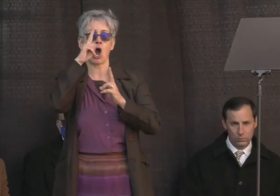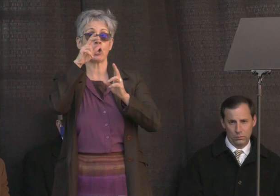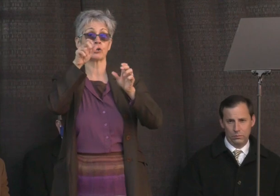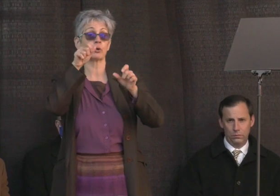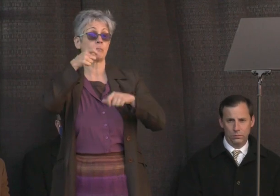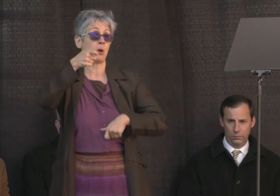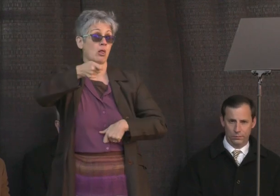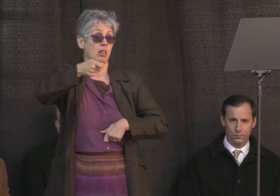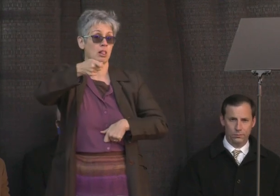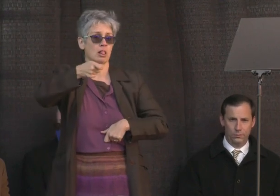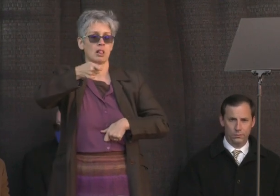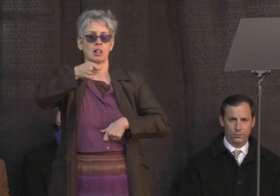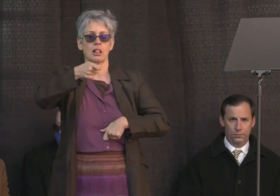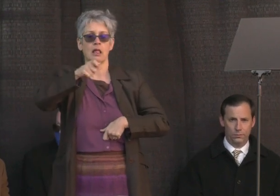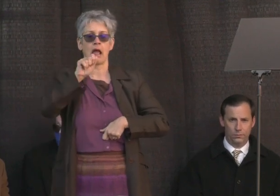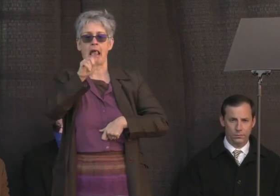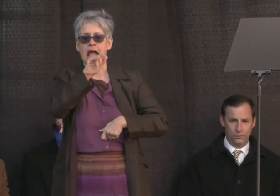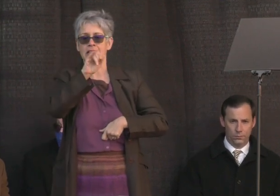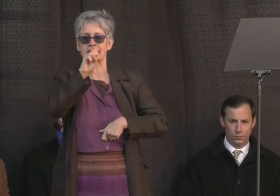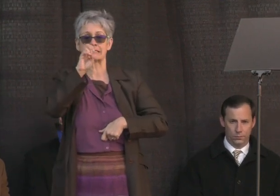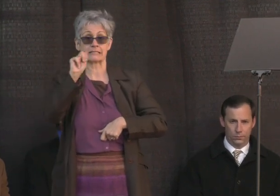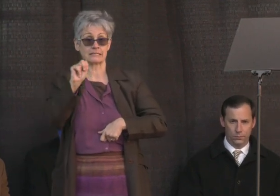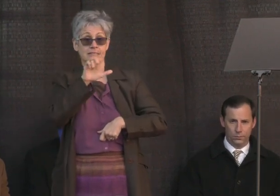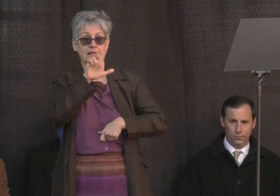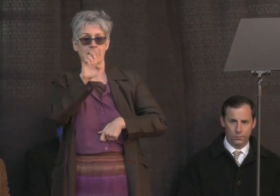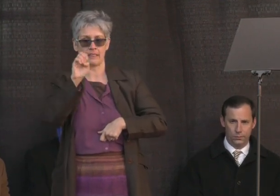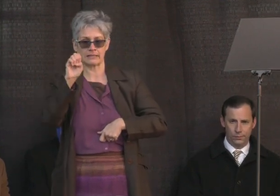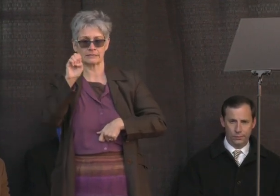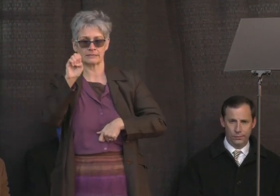a Circuit Court Judge.